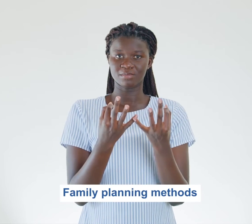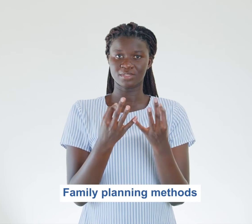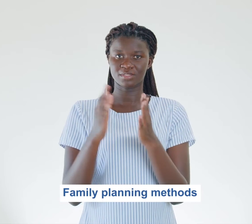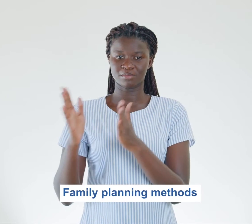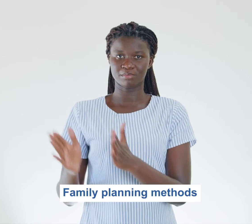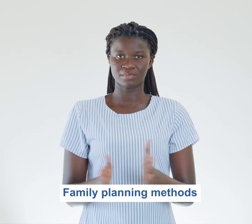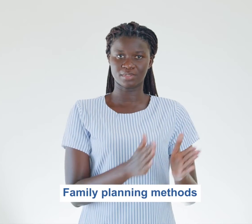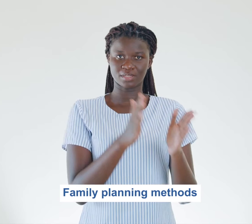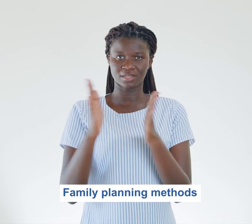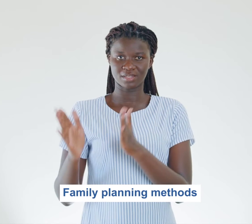Family planning